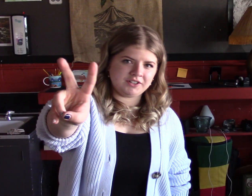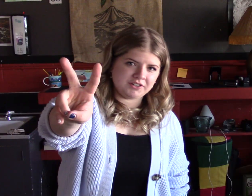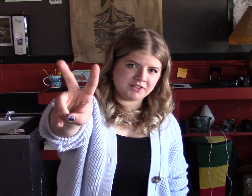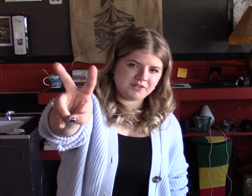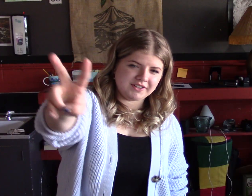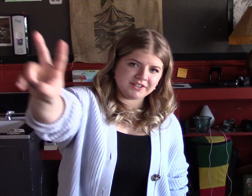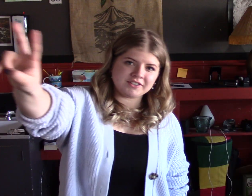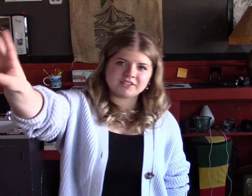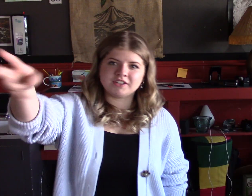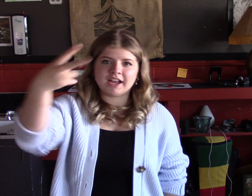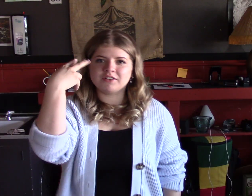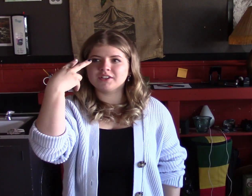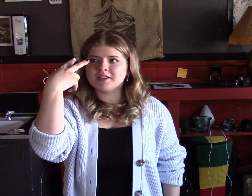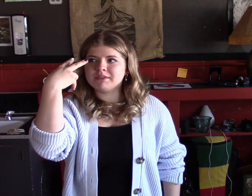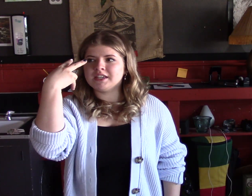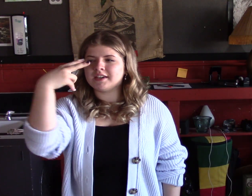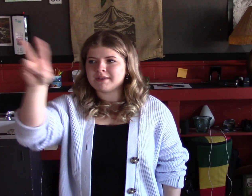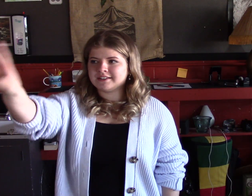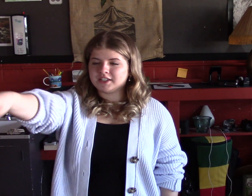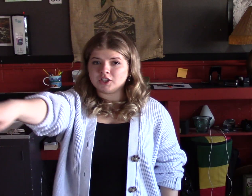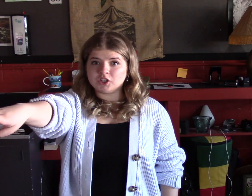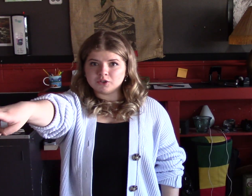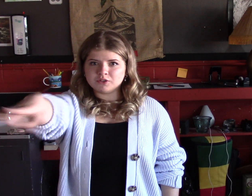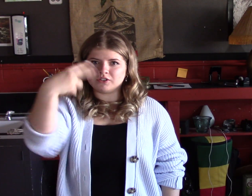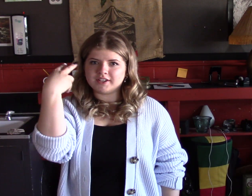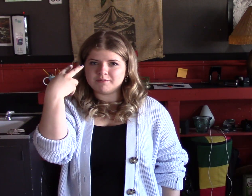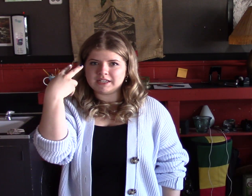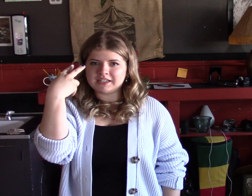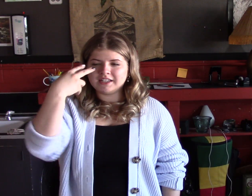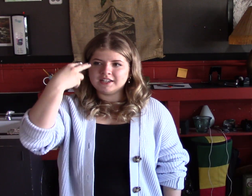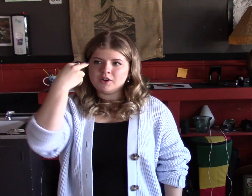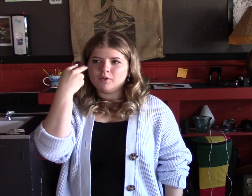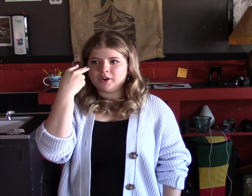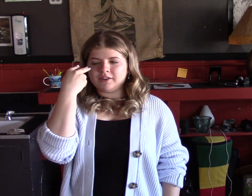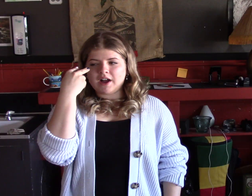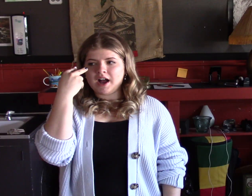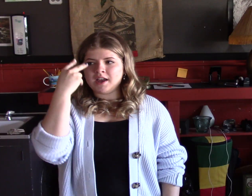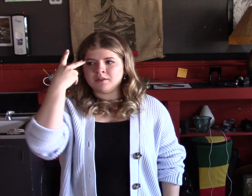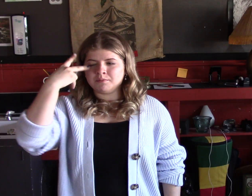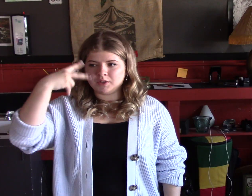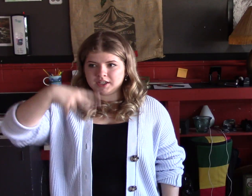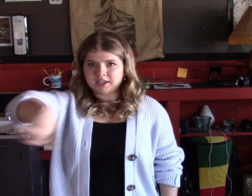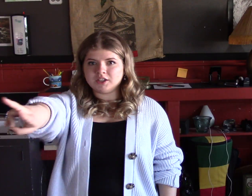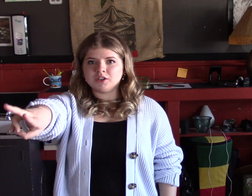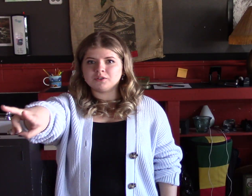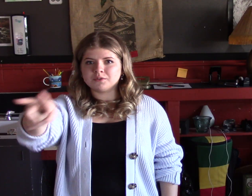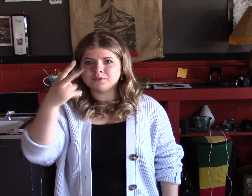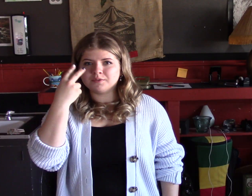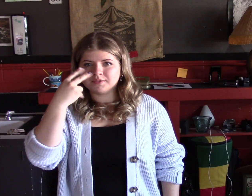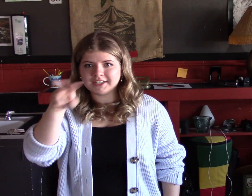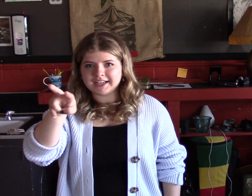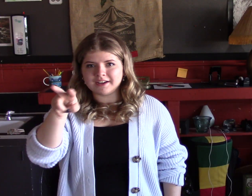two fingers. Either look at me, I'm asking you to look at me, or if I'm looking at you, out.